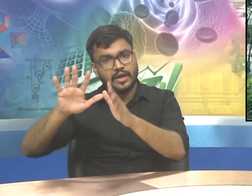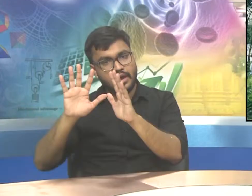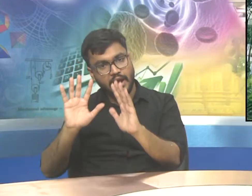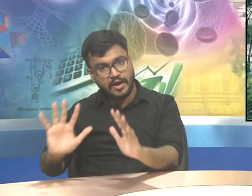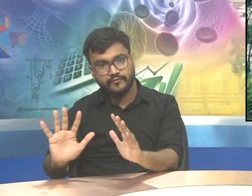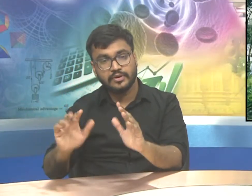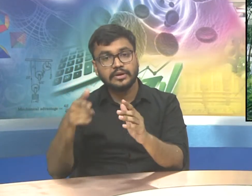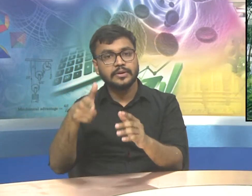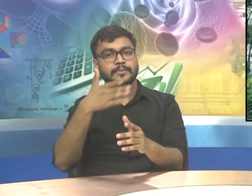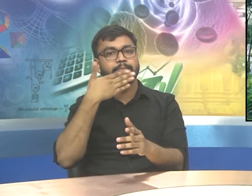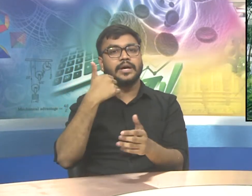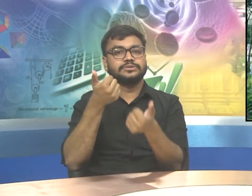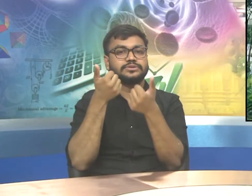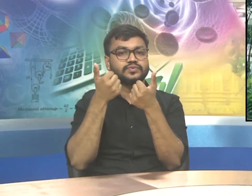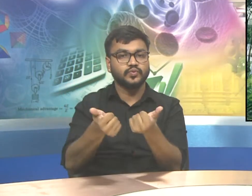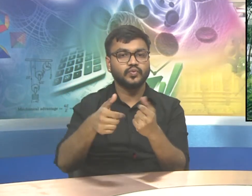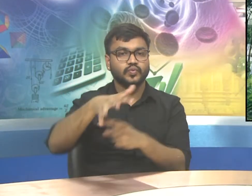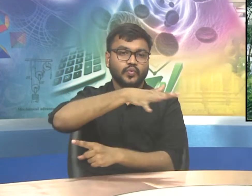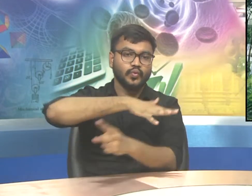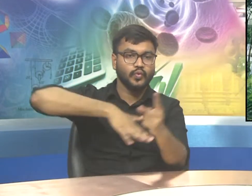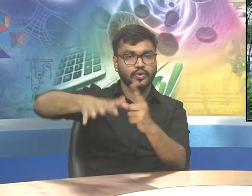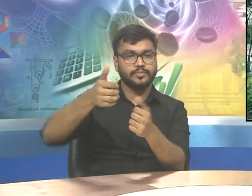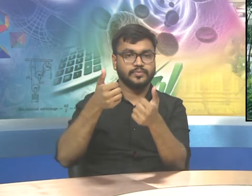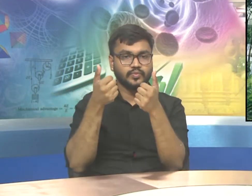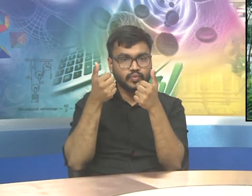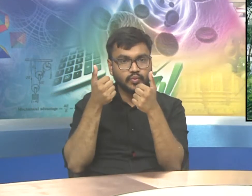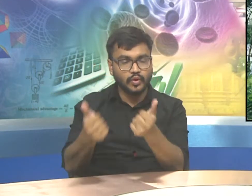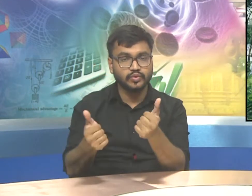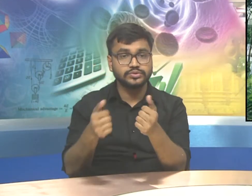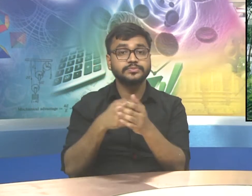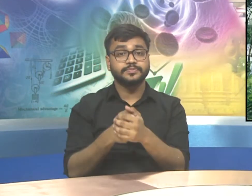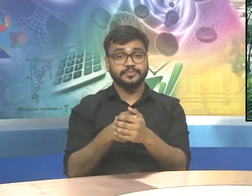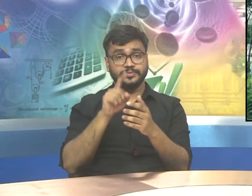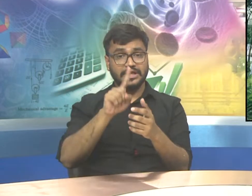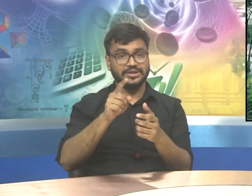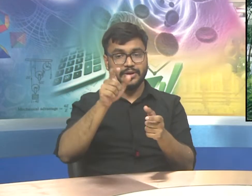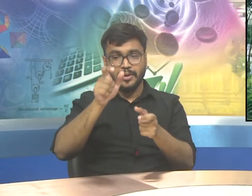shelters and live together in groups or communities.